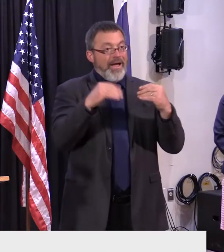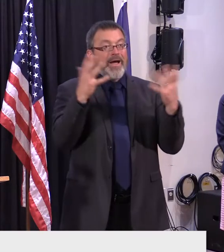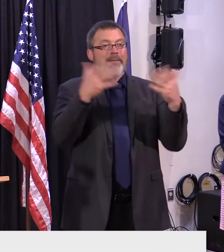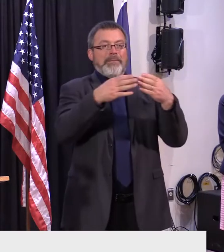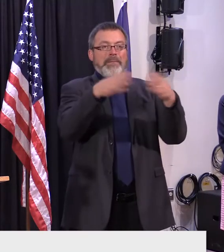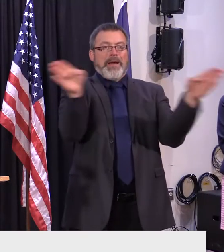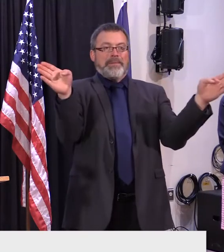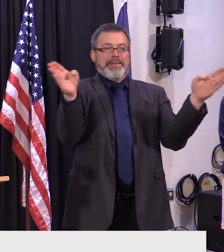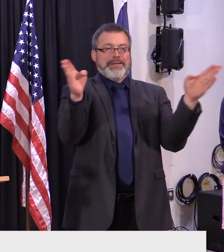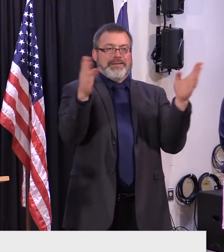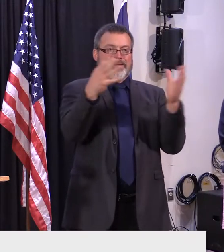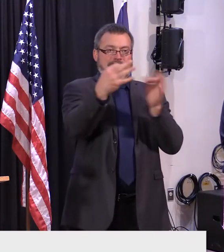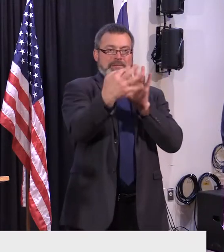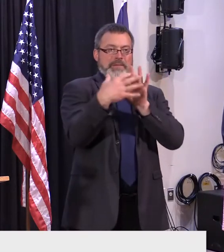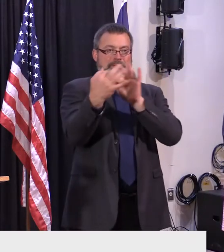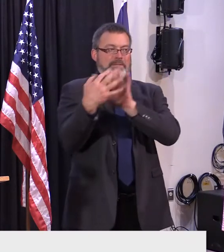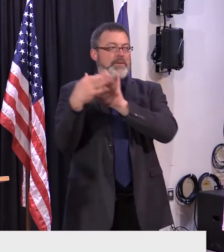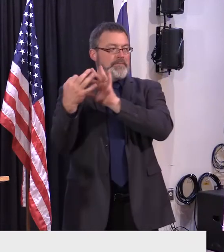sure if there was more to the questions.